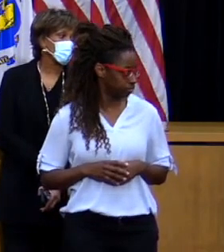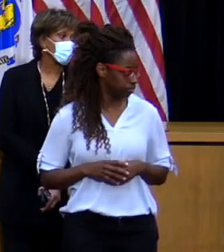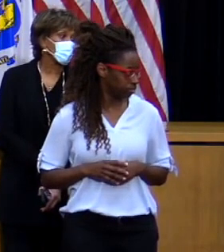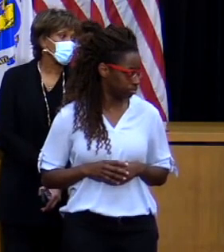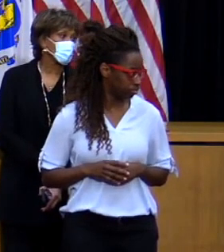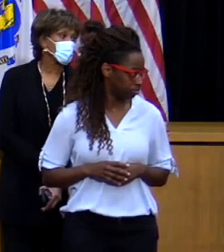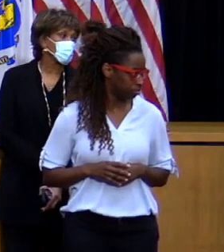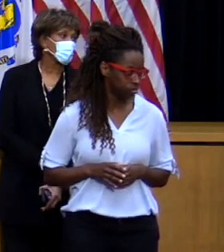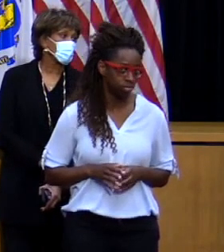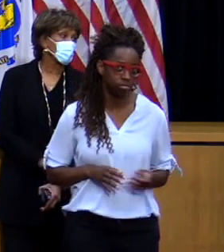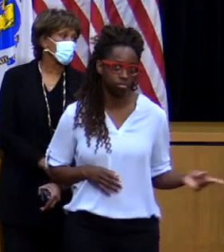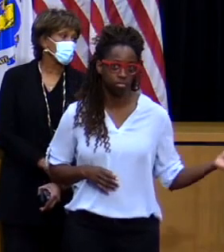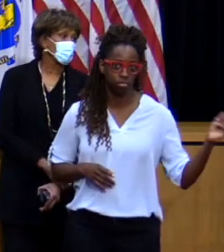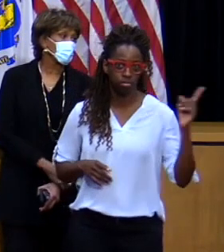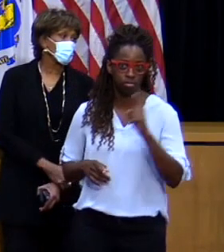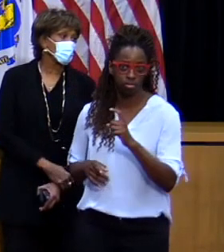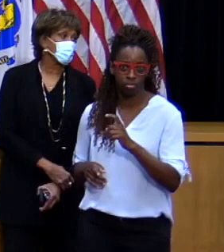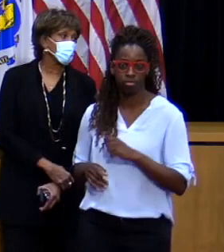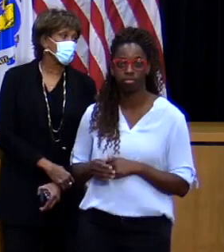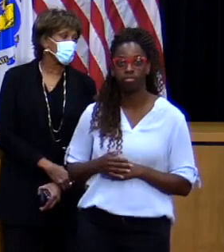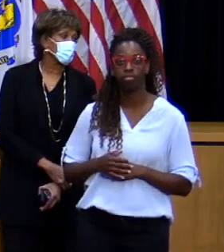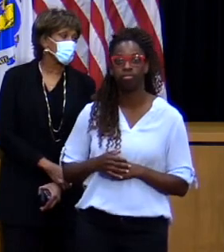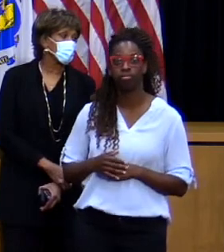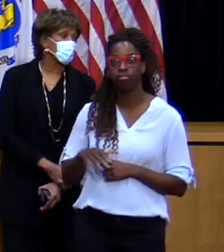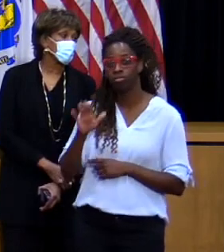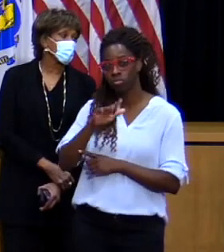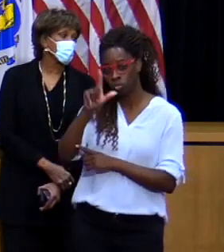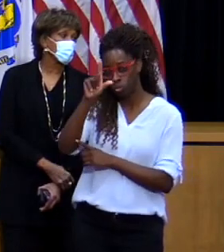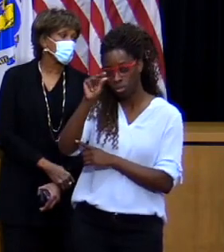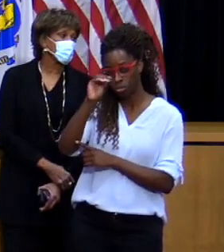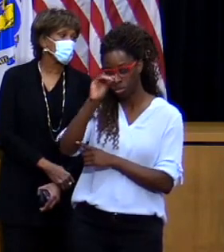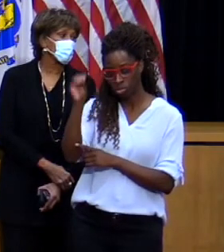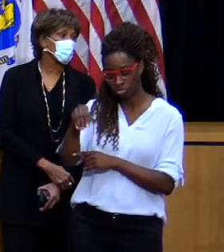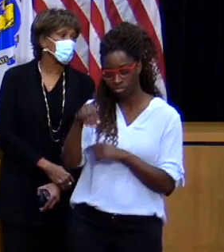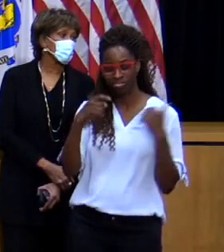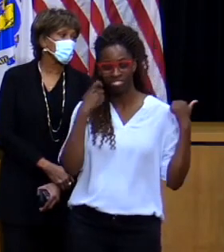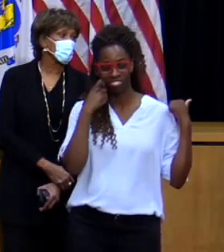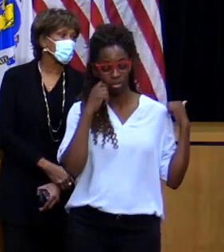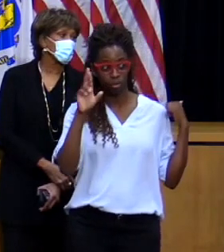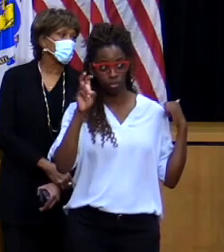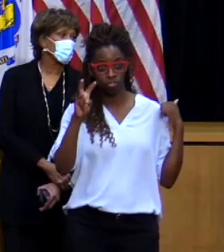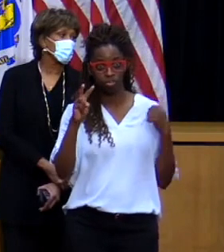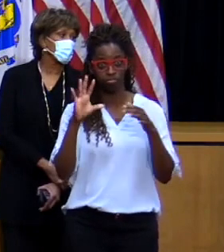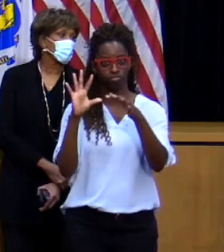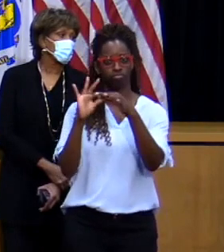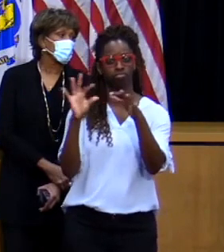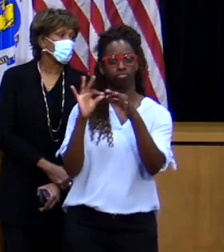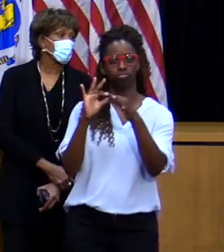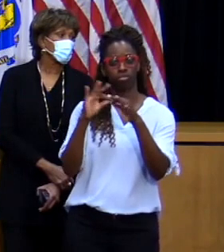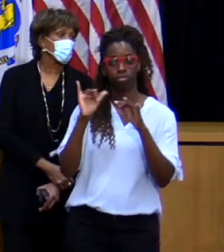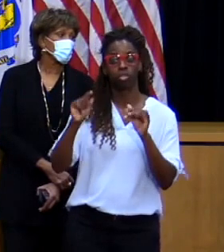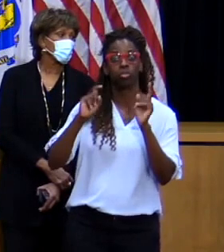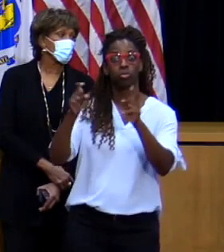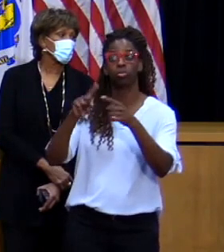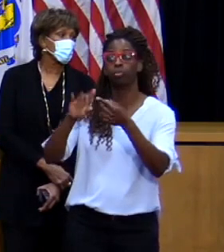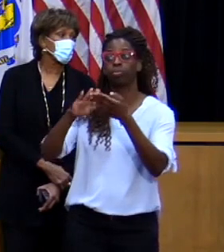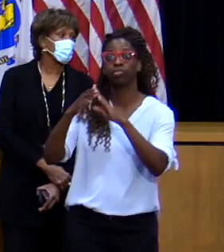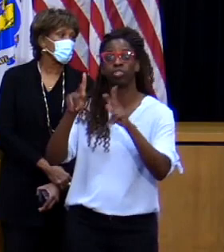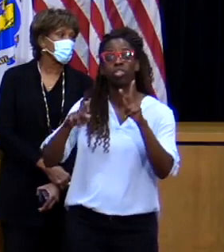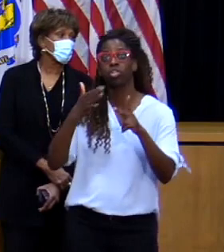to some disproportionately affected communities? Is that 20% of communities as far